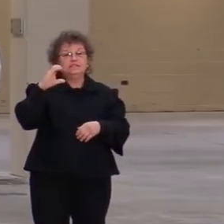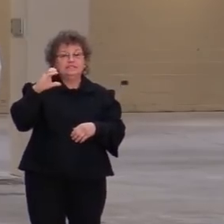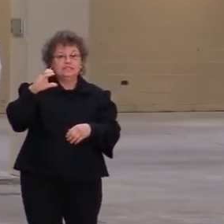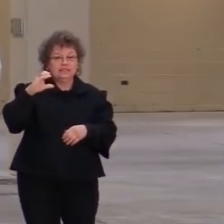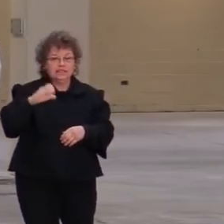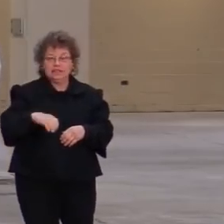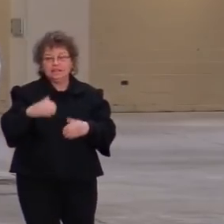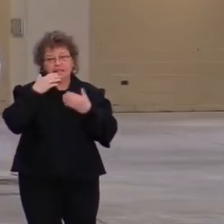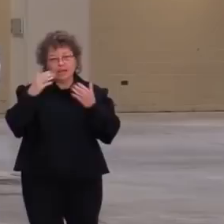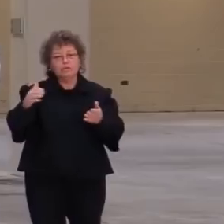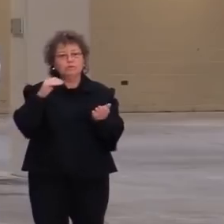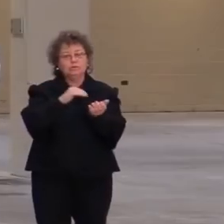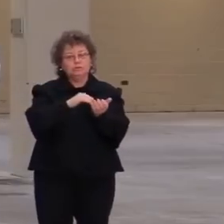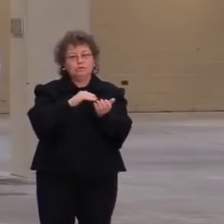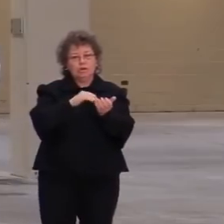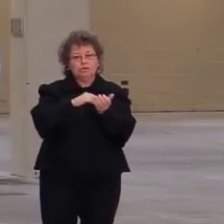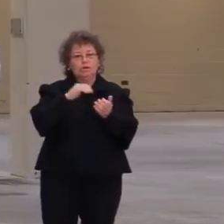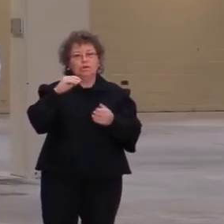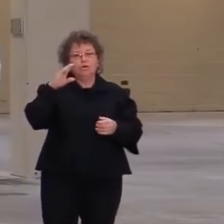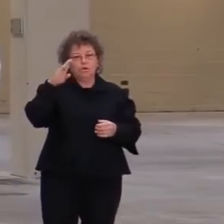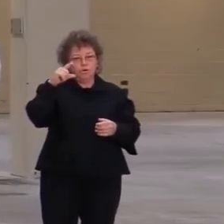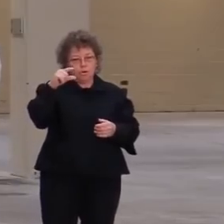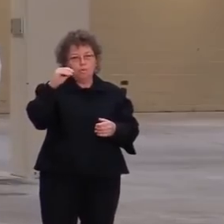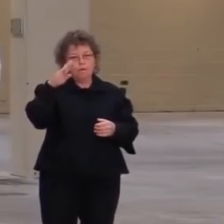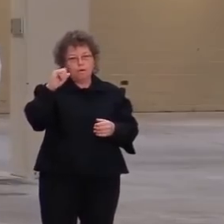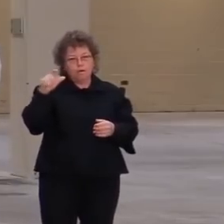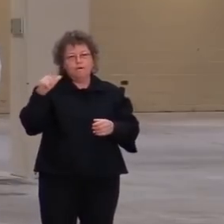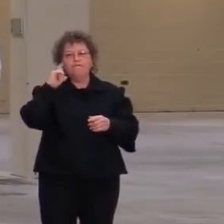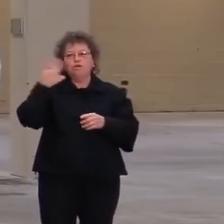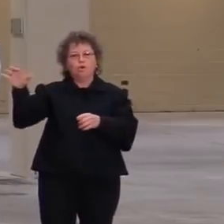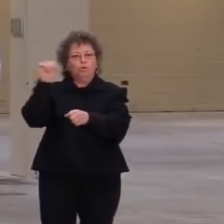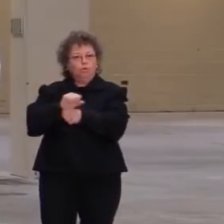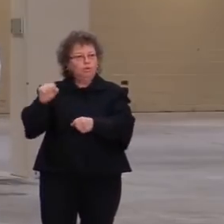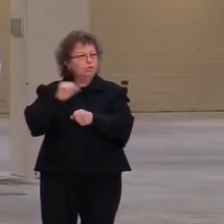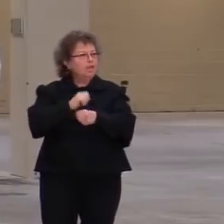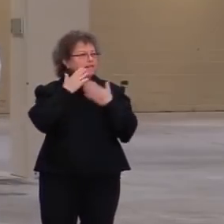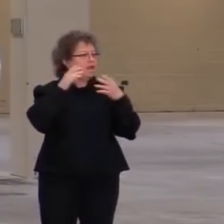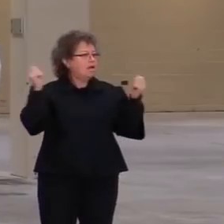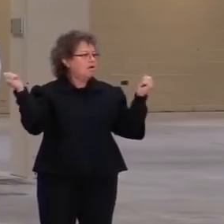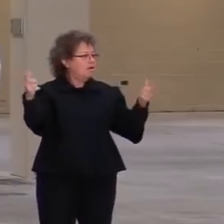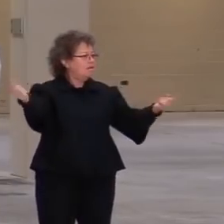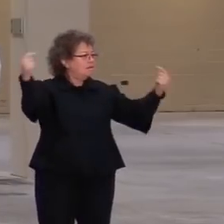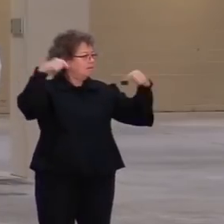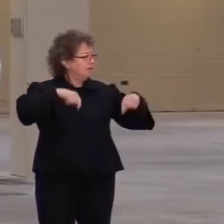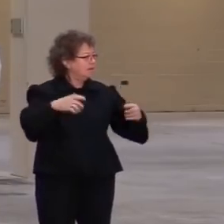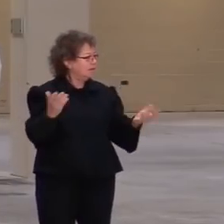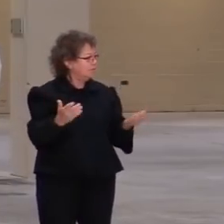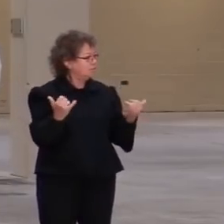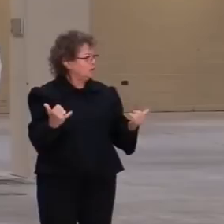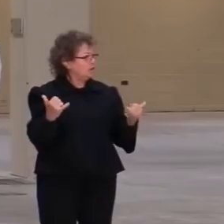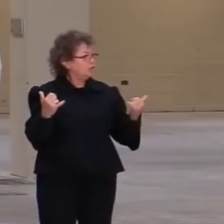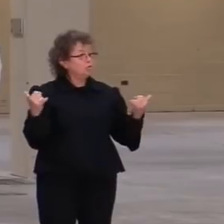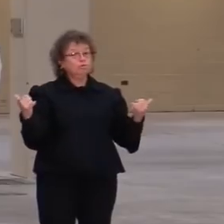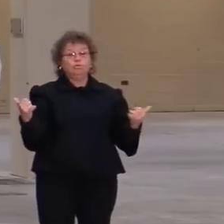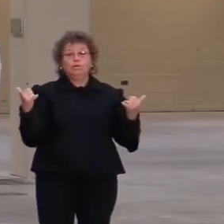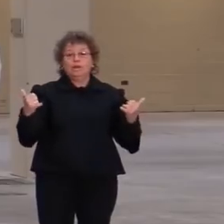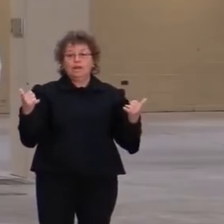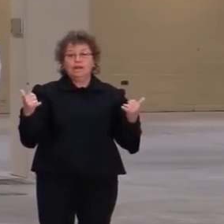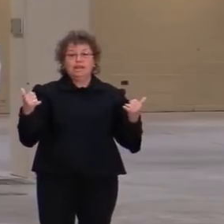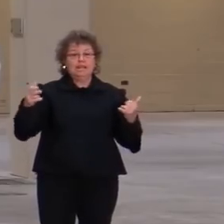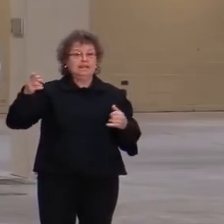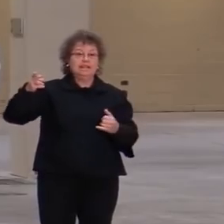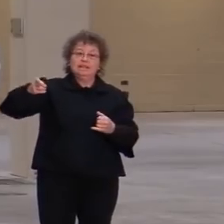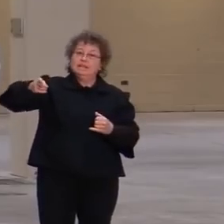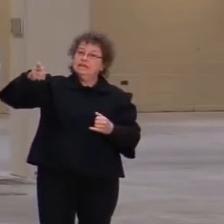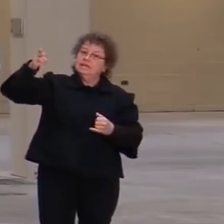of your pioneering work. We thank everyone for being here. Today is an historic